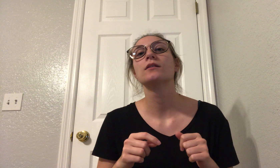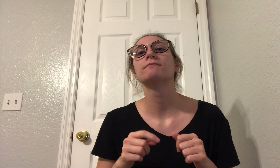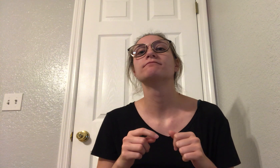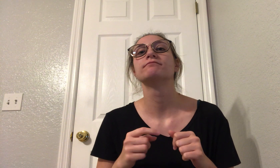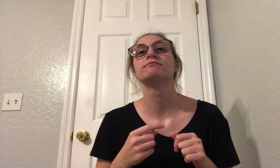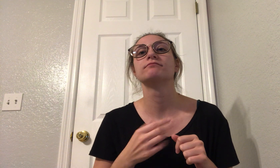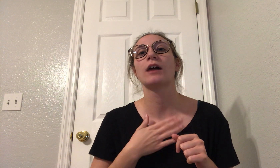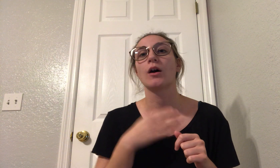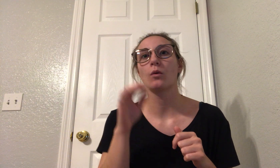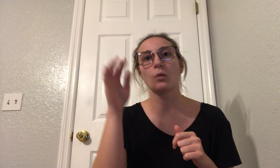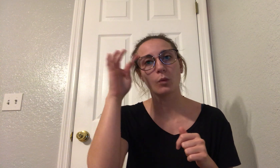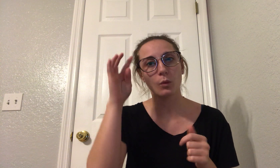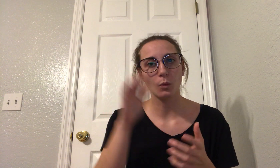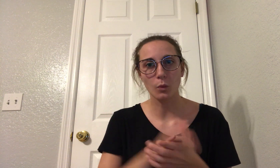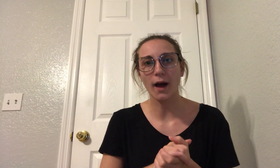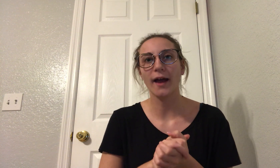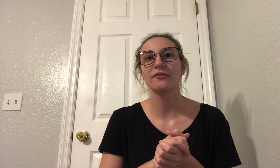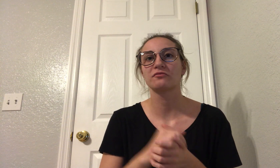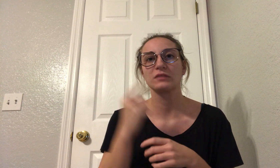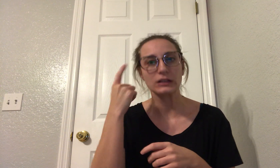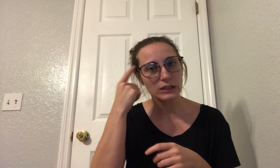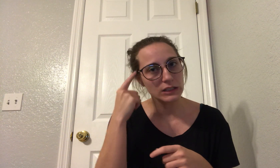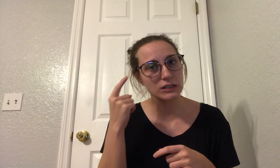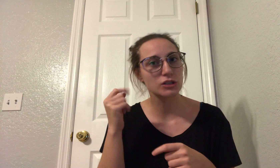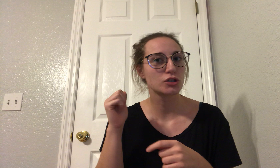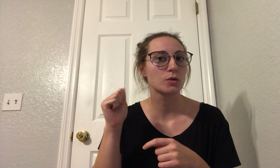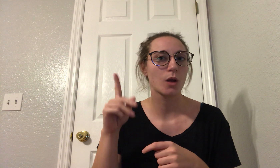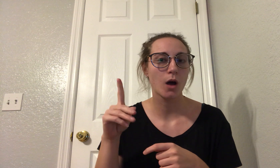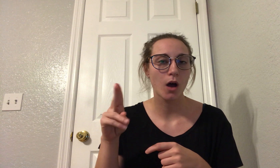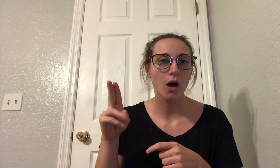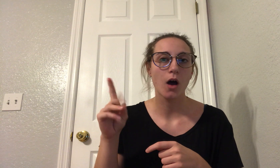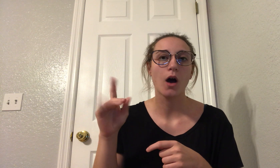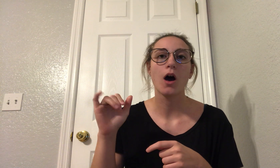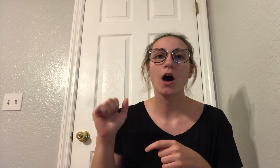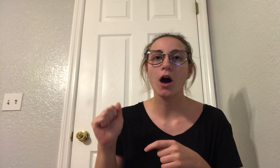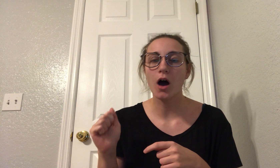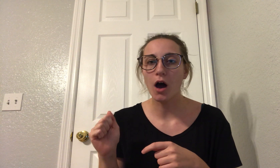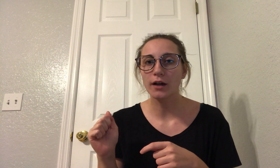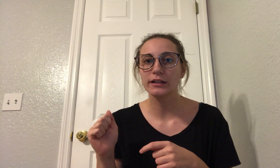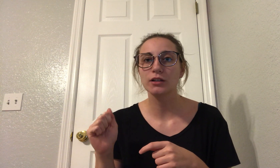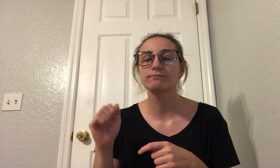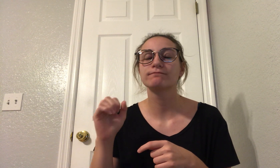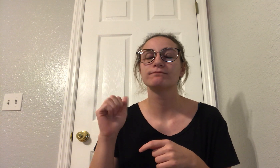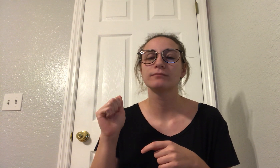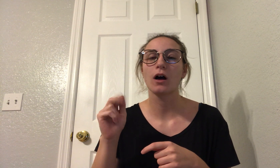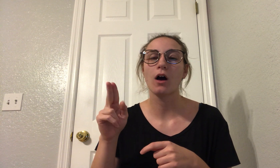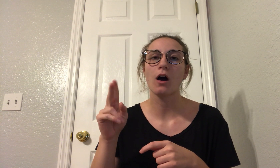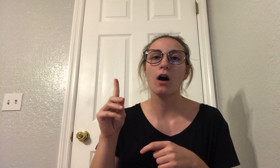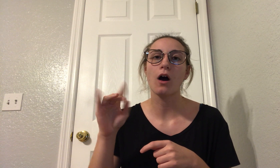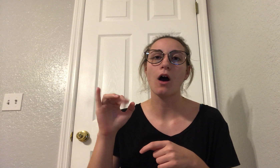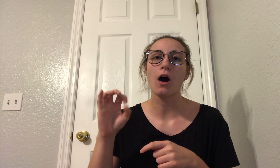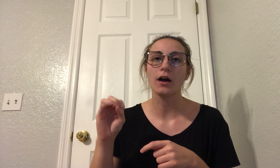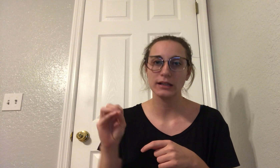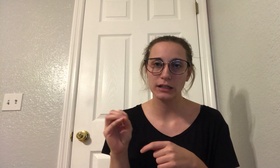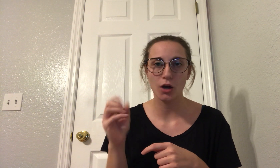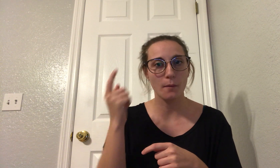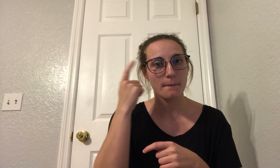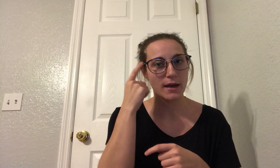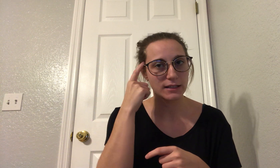the audio meditation thing. So that's a great way to do it. But when it comes to body weight exercises, ab exercises, stretching, those things you don't want to do, you